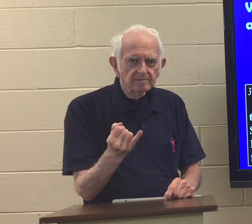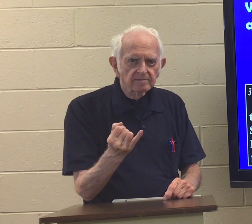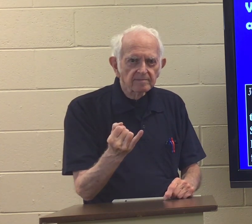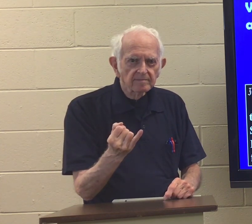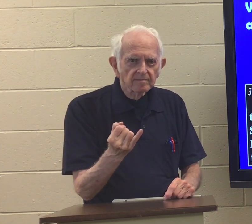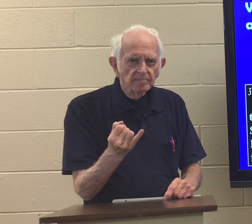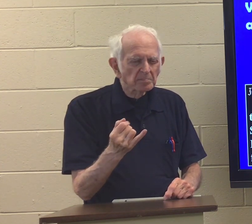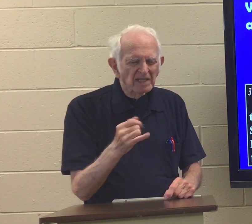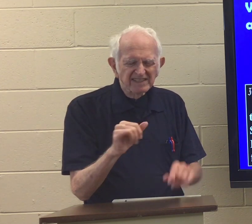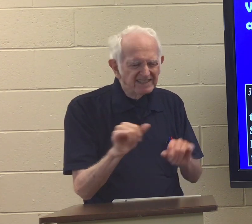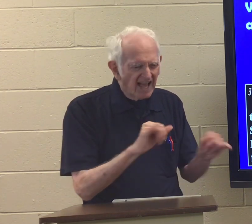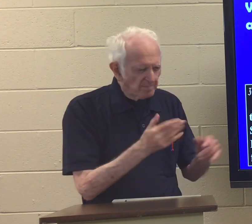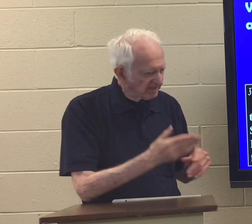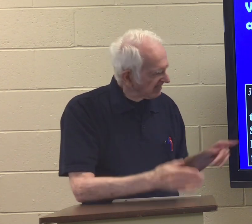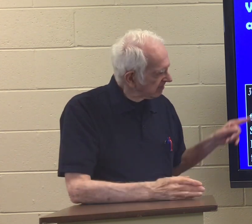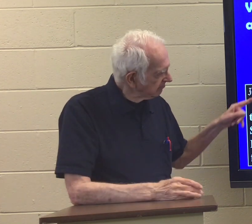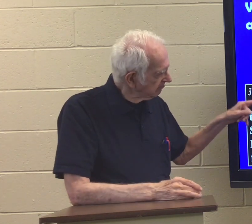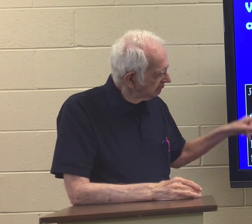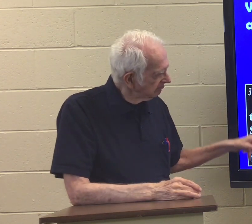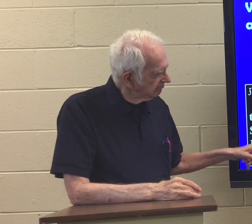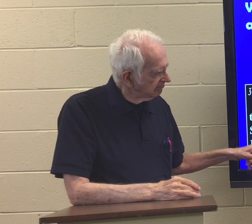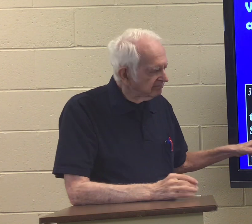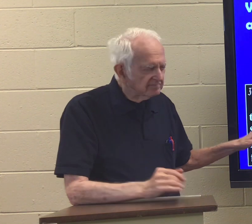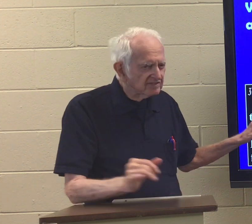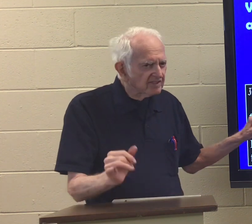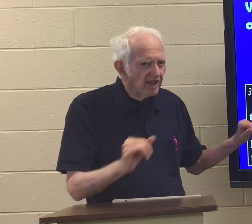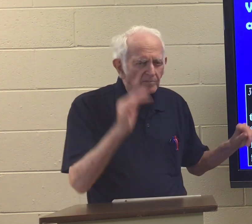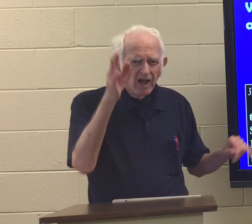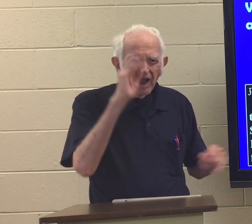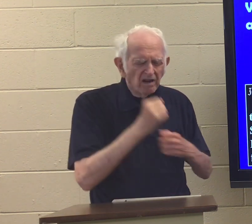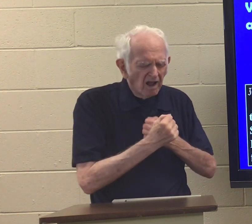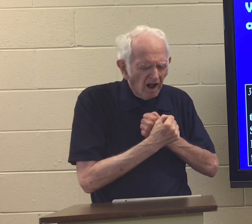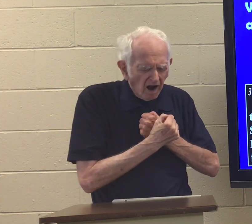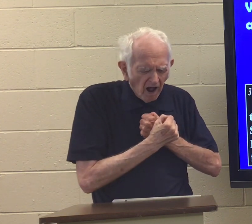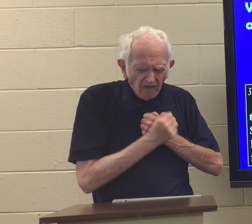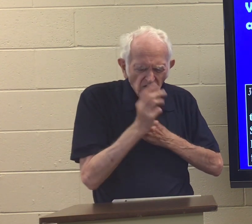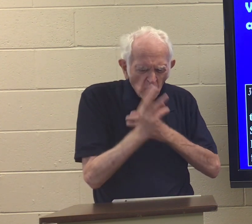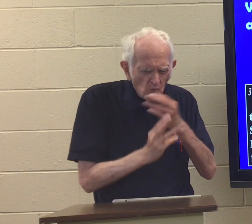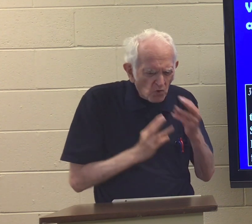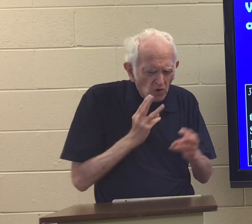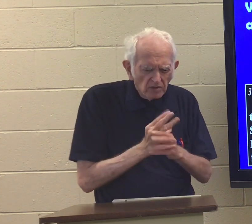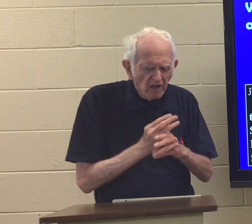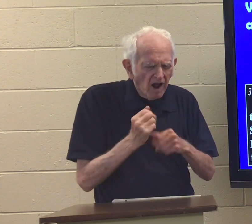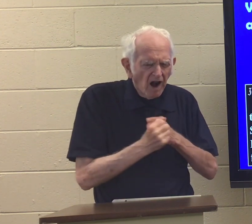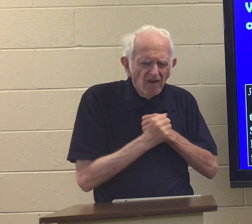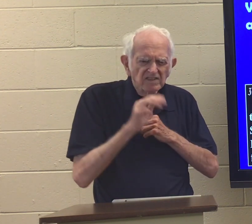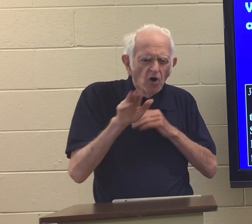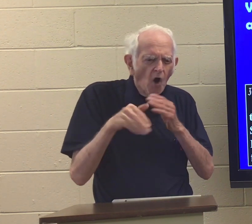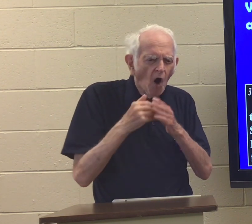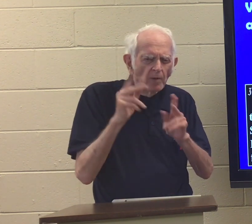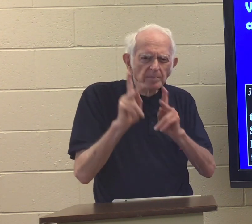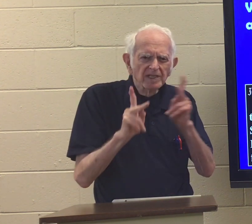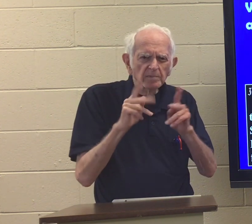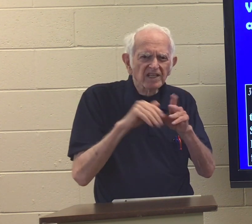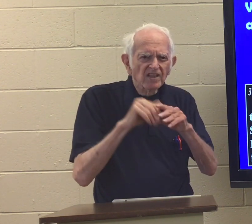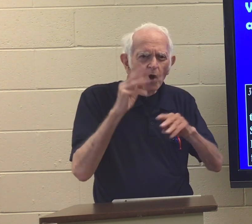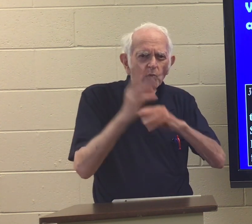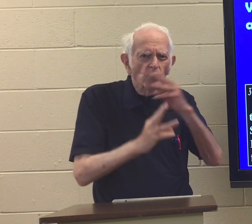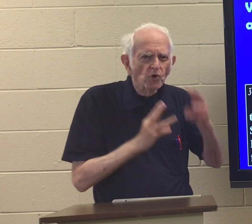Version. But it's the same idea here. God loves the world, loves all people in